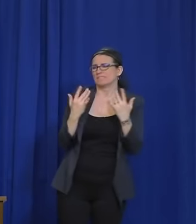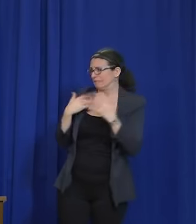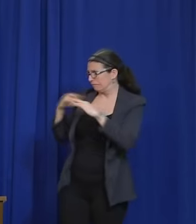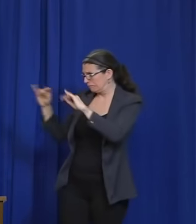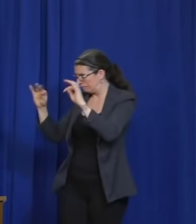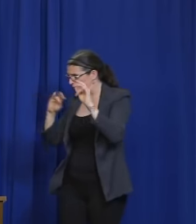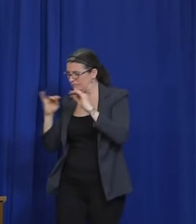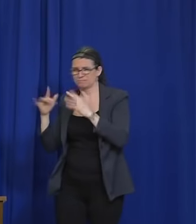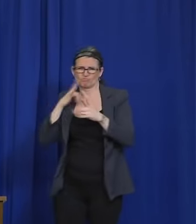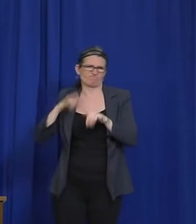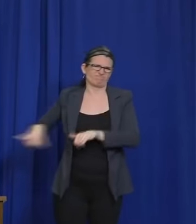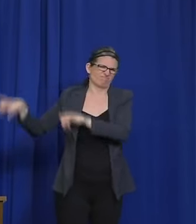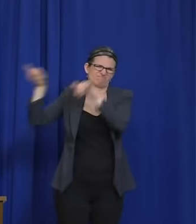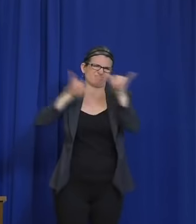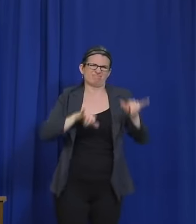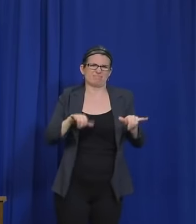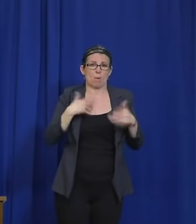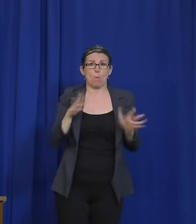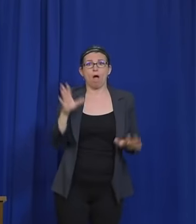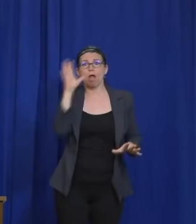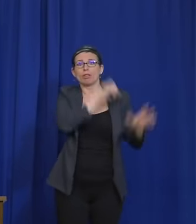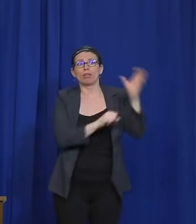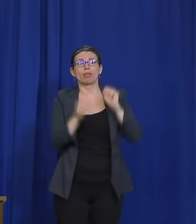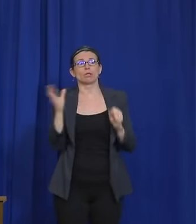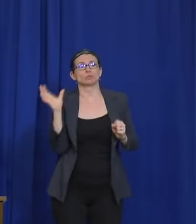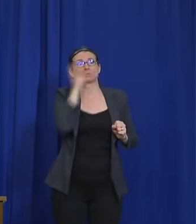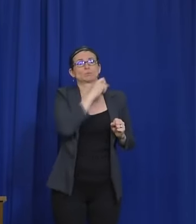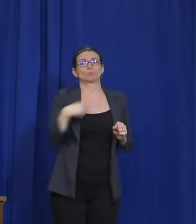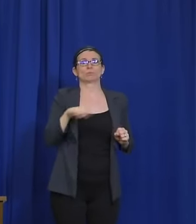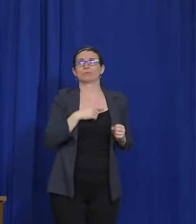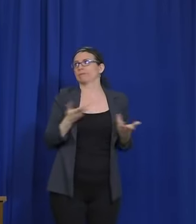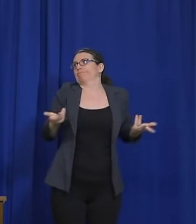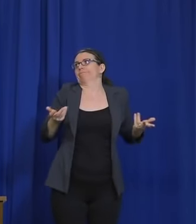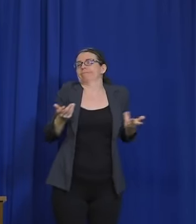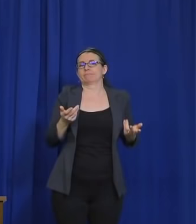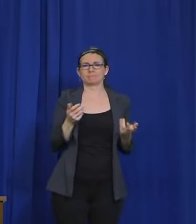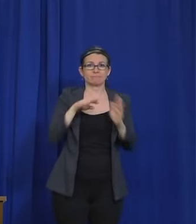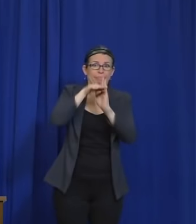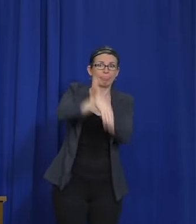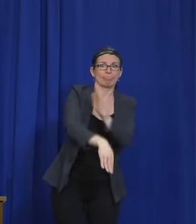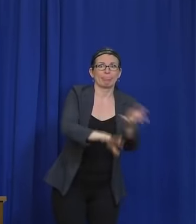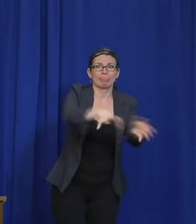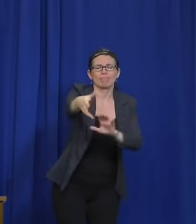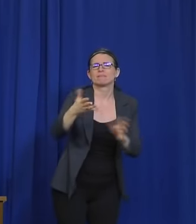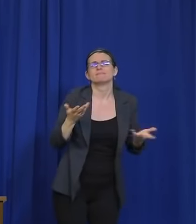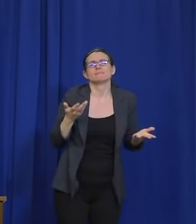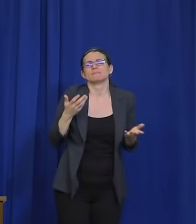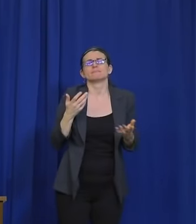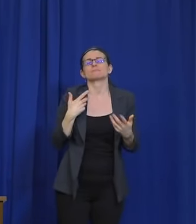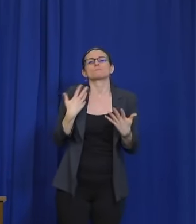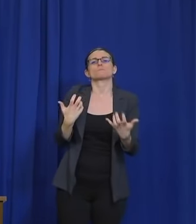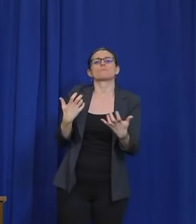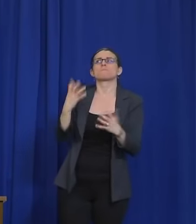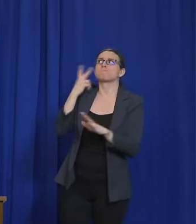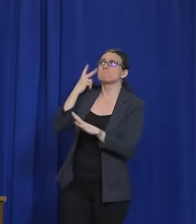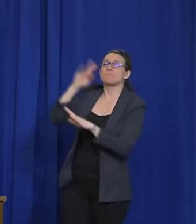I can't speculate as to the amounts right now. We do want to see guidance from the federal government that's broader, gives us more